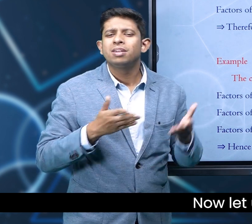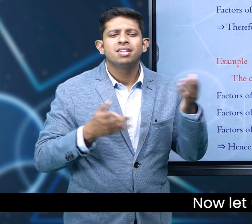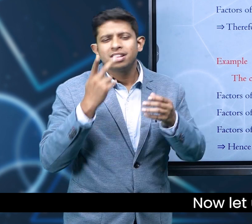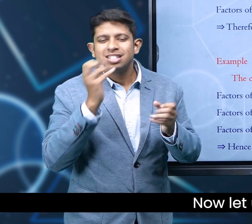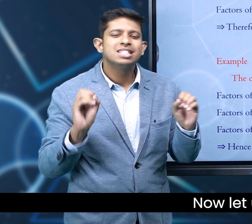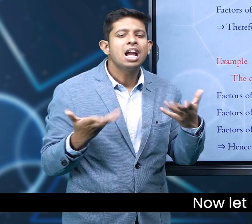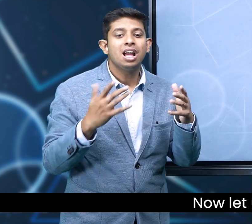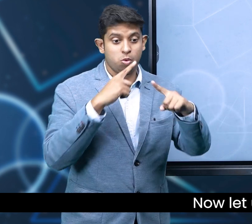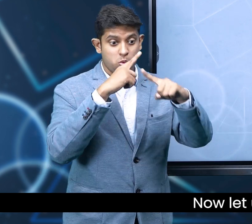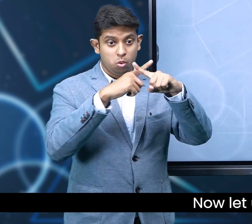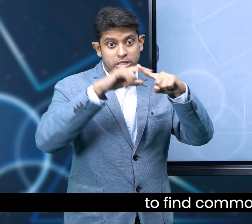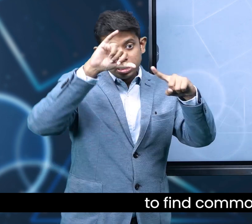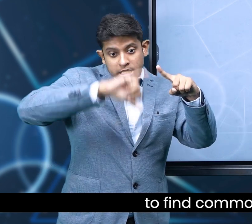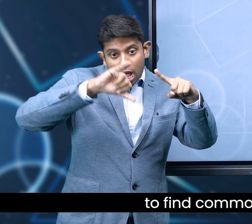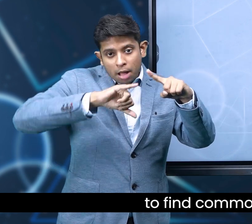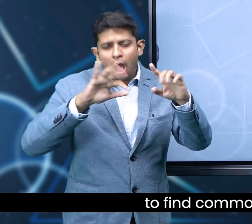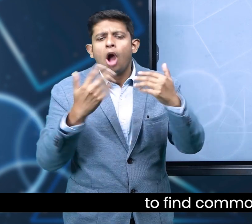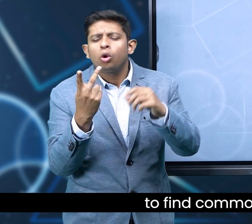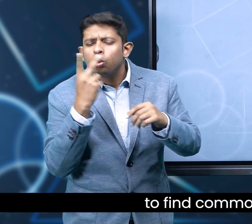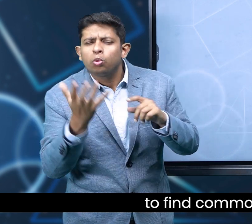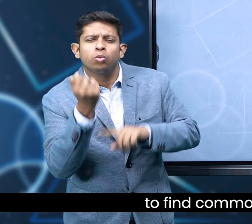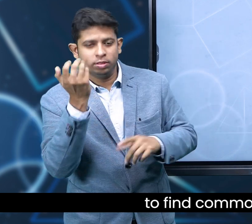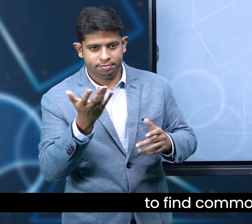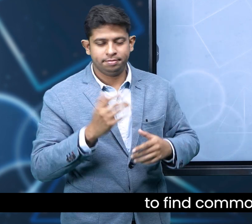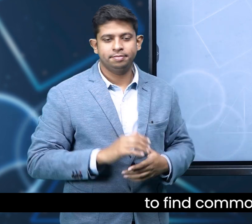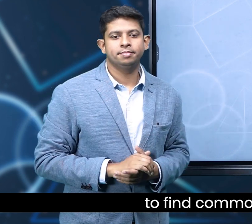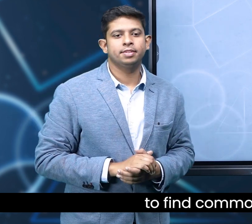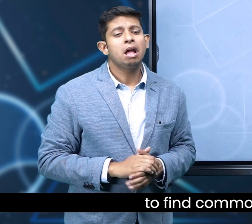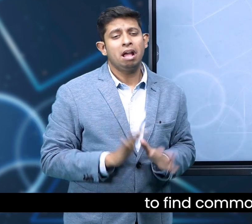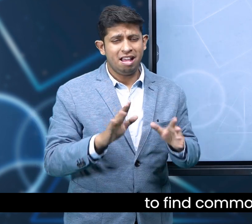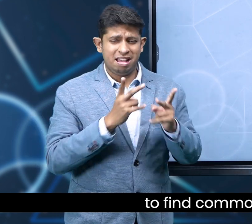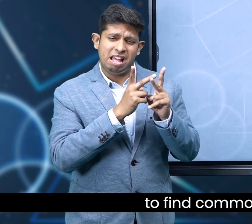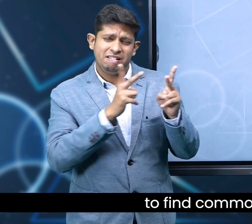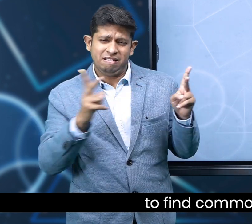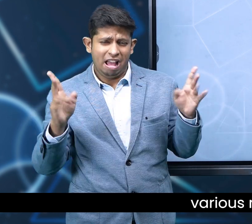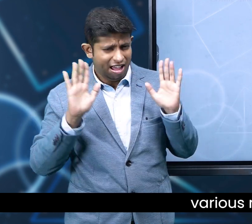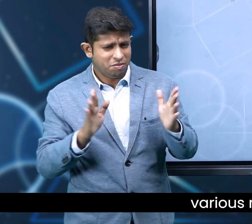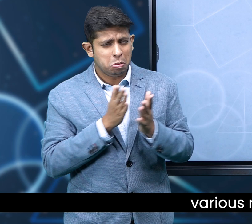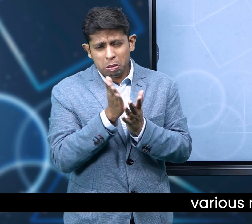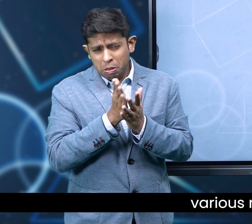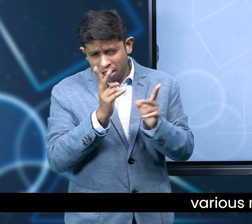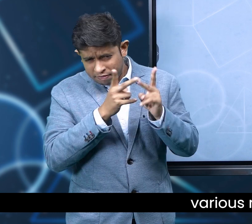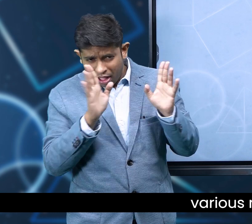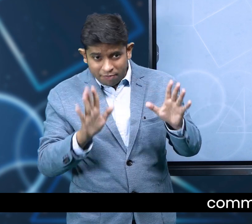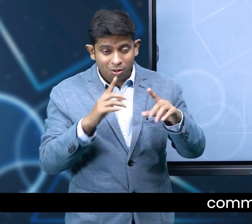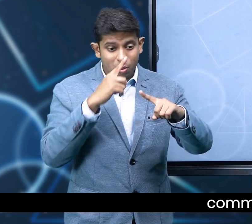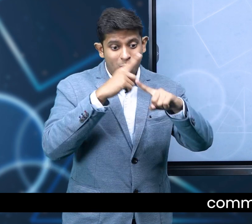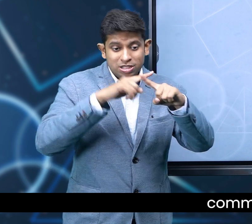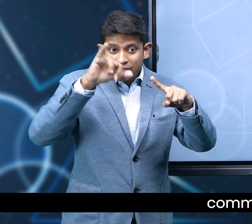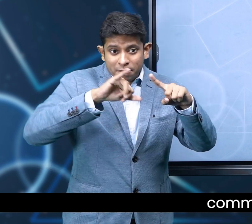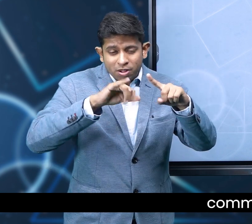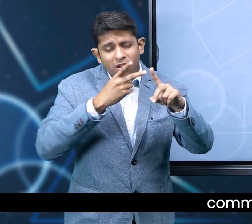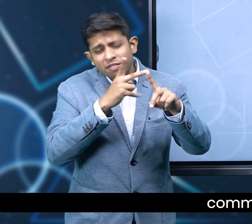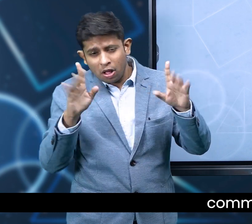Now let us look at ways to find common multiples. There are various methods to find common multiples.